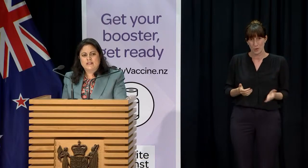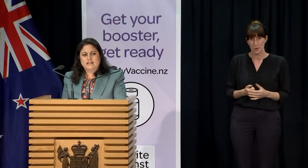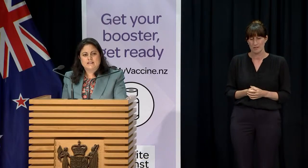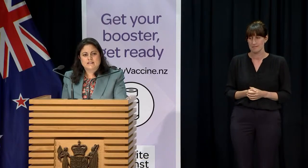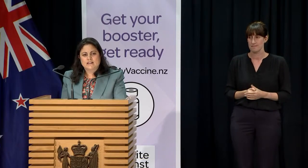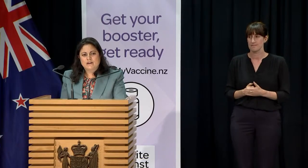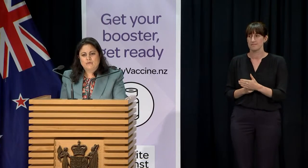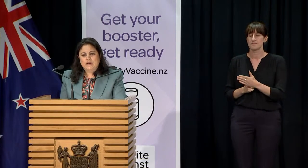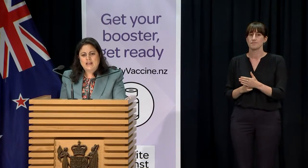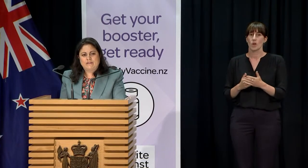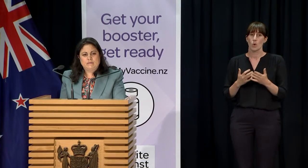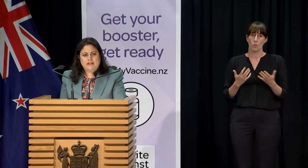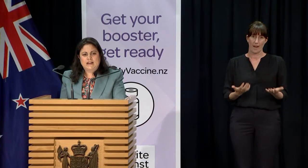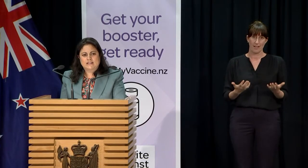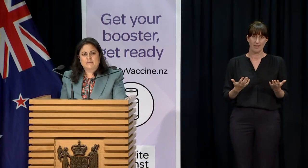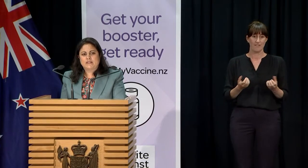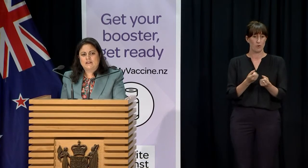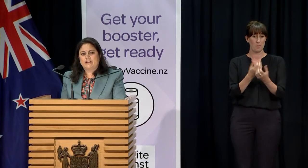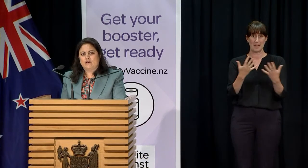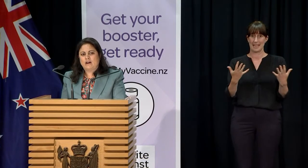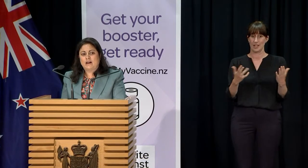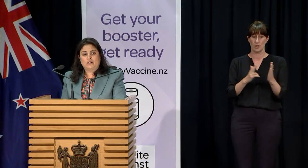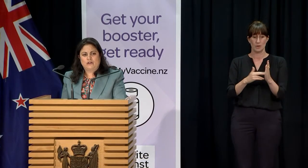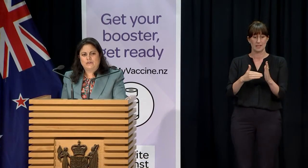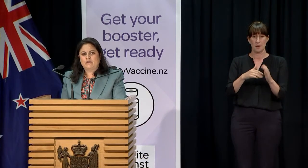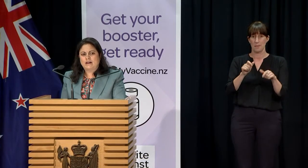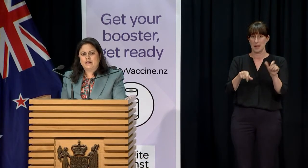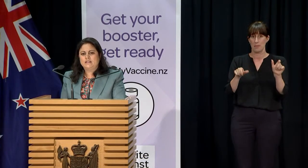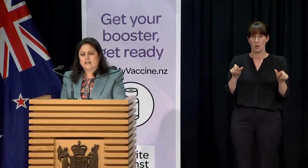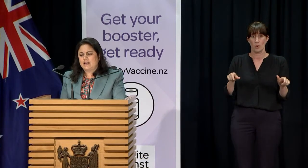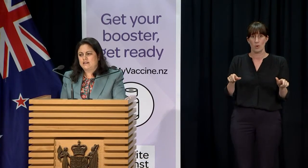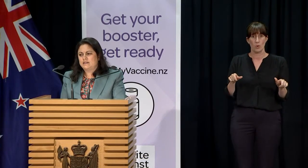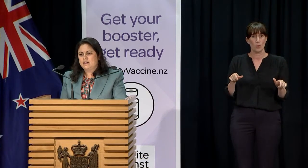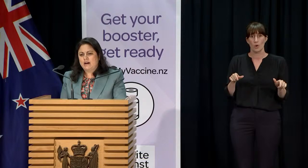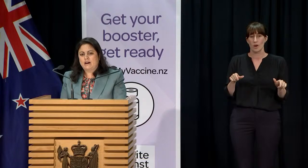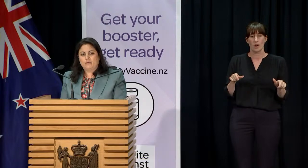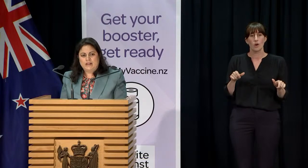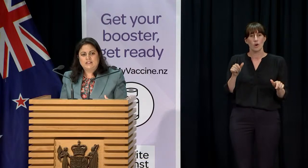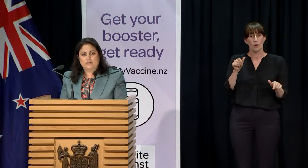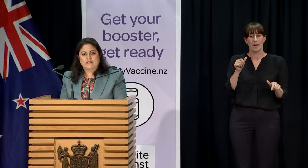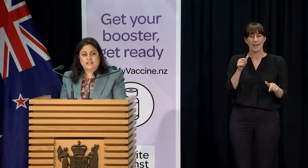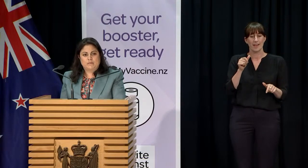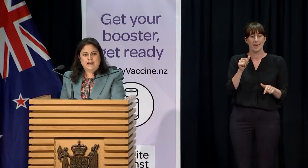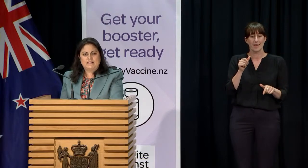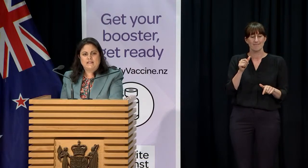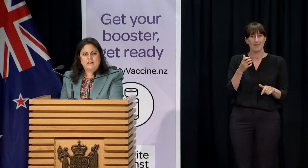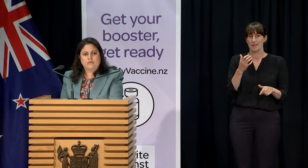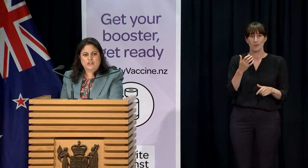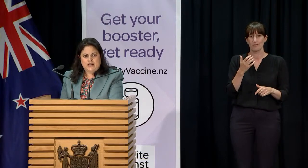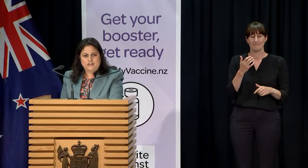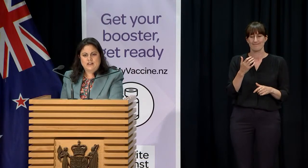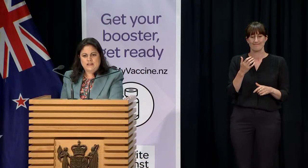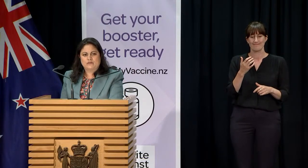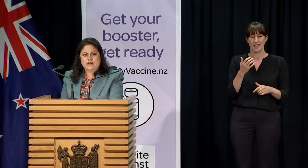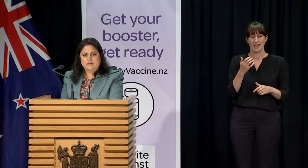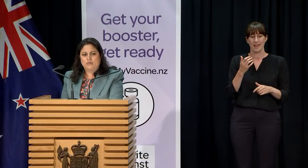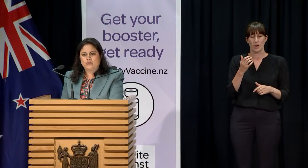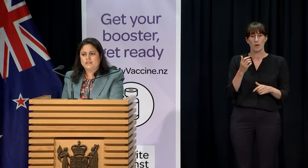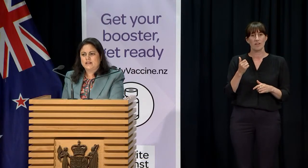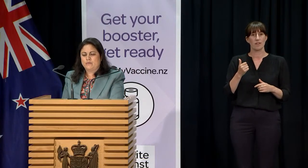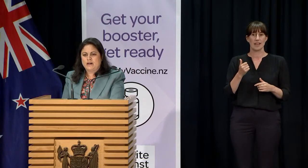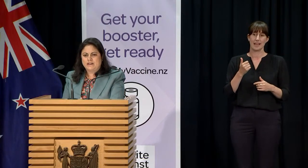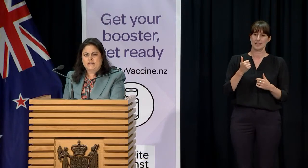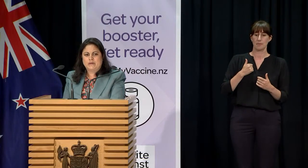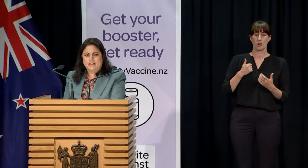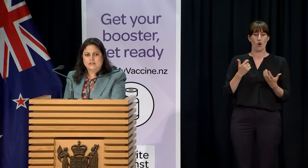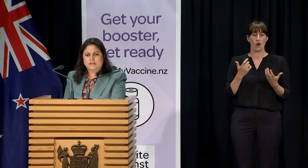many New Zealanders, we haven't been accustomed to having COVID around us, and we need to anticipate that that will change. And that's really